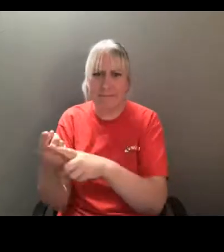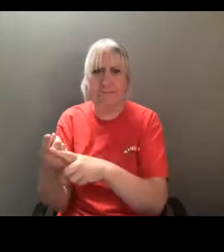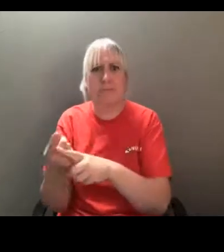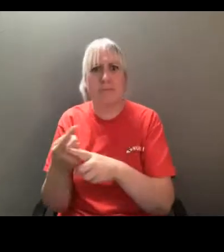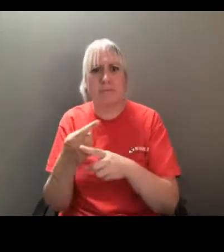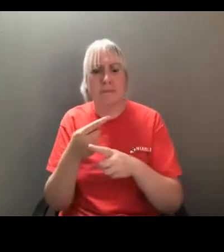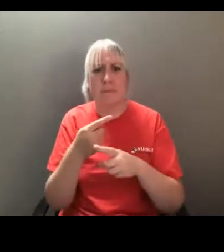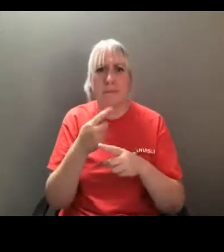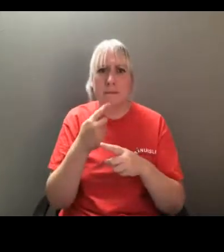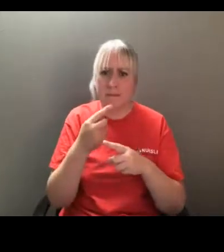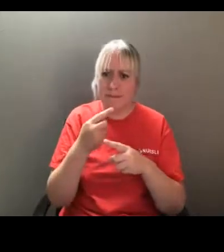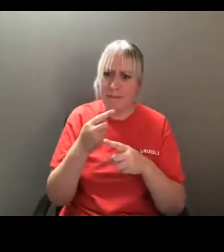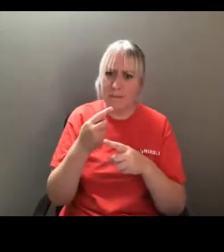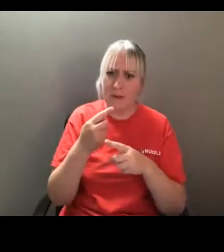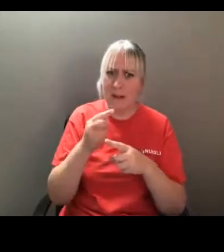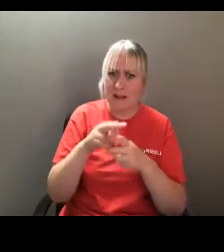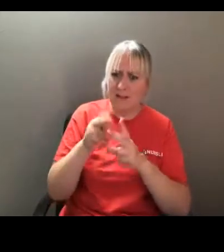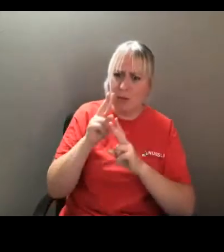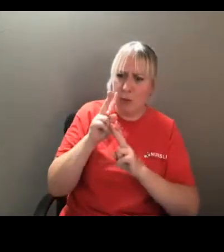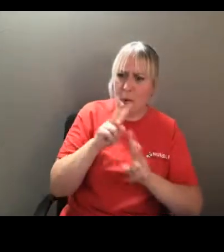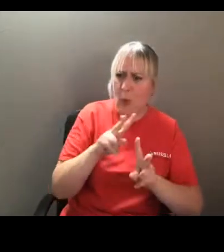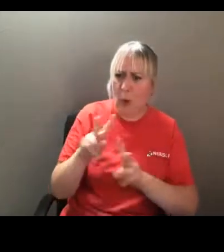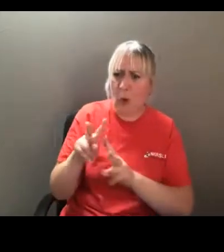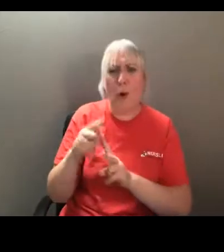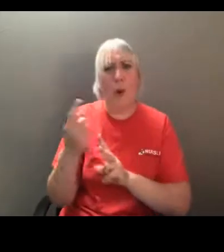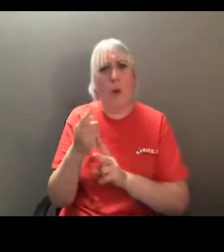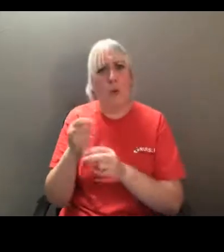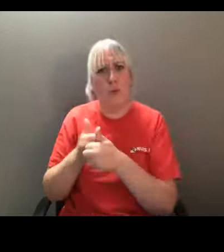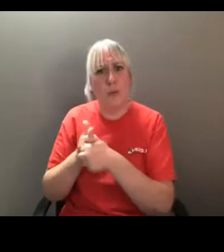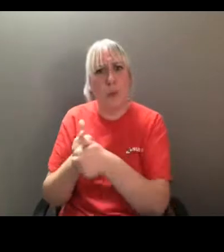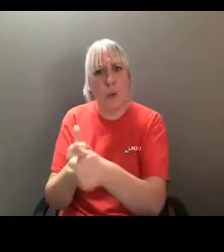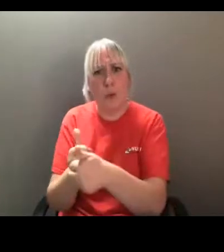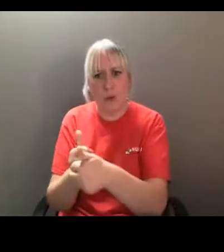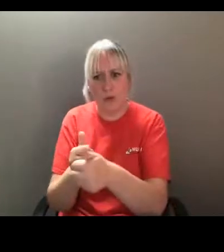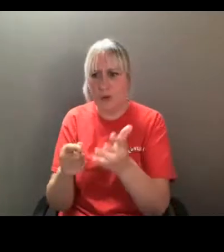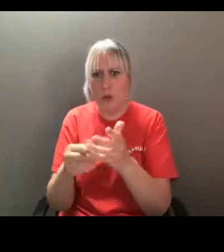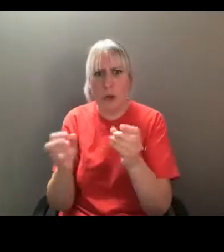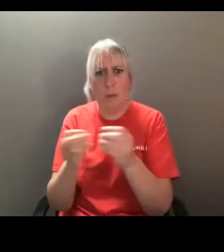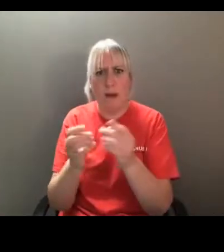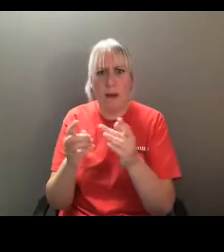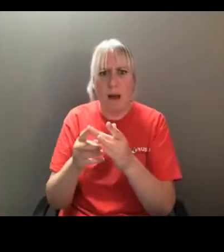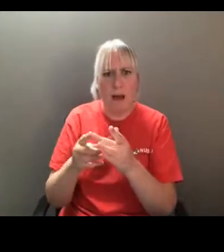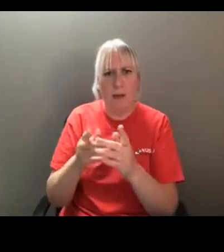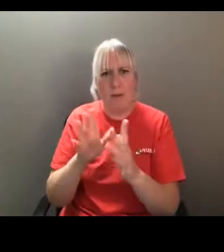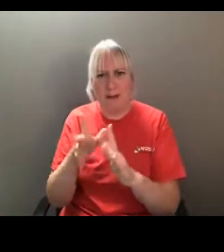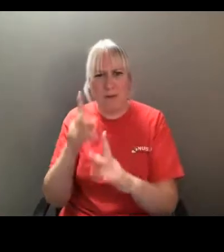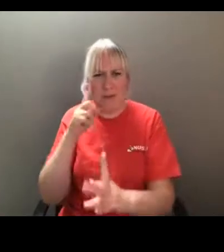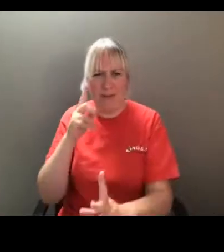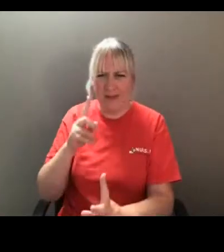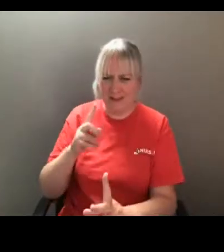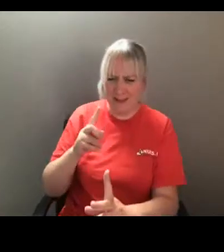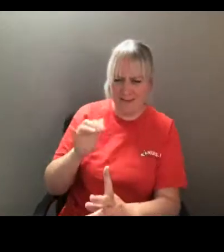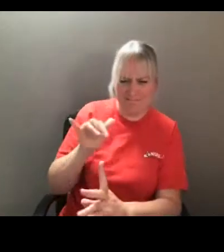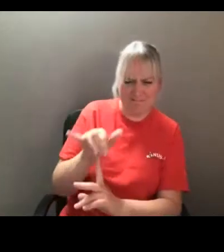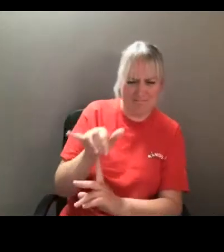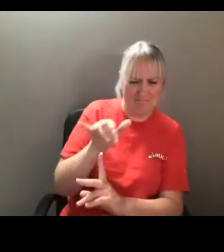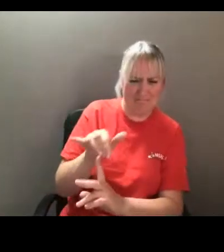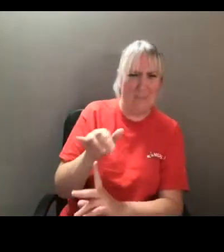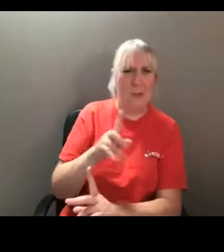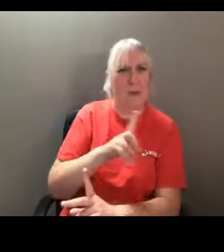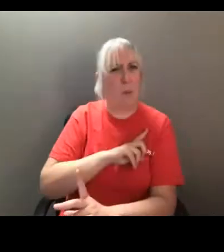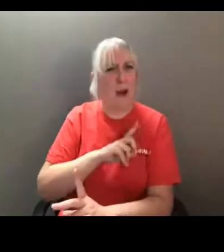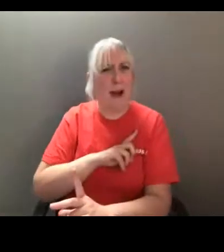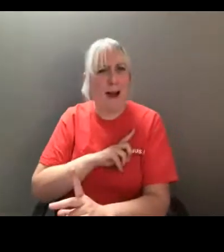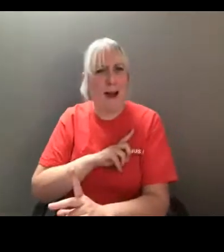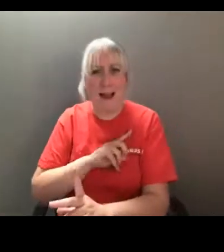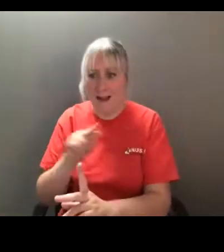all expressed an interest in the idea. Why would that be? Can't be that their heart bleeds for